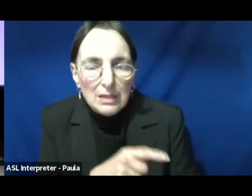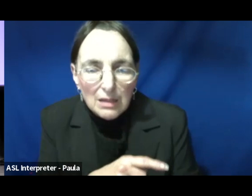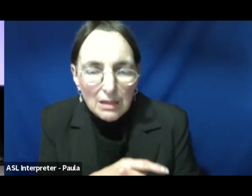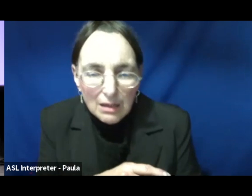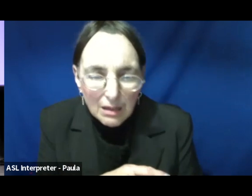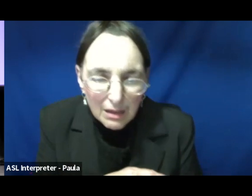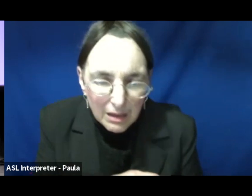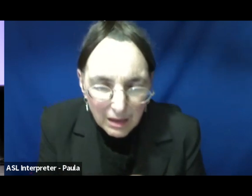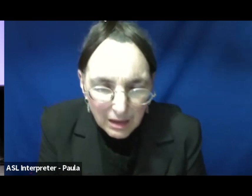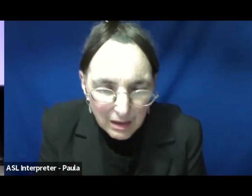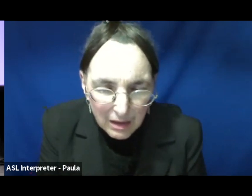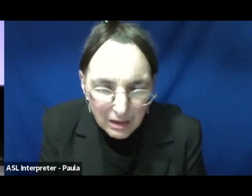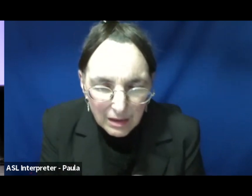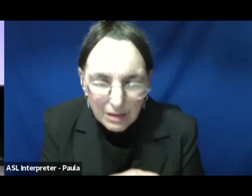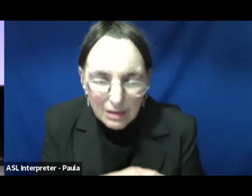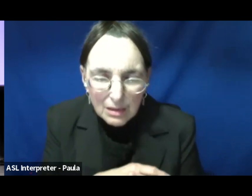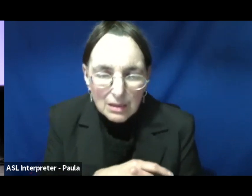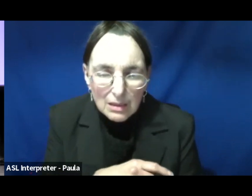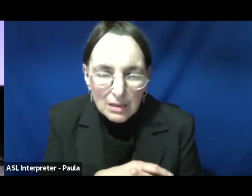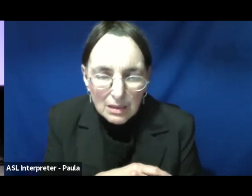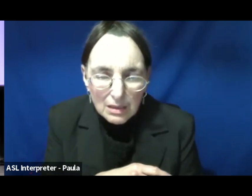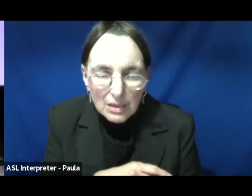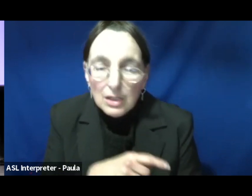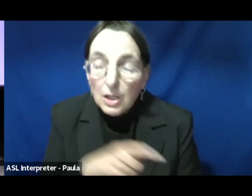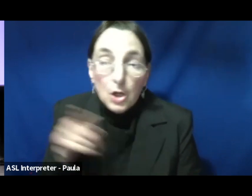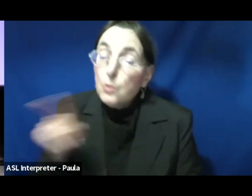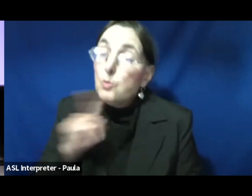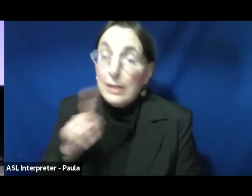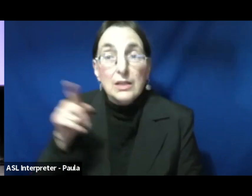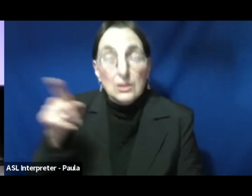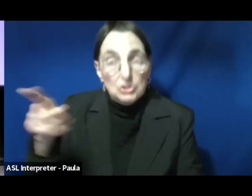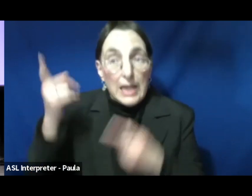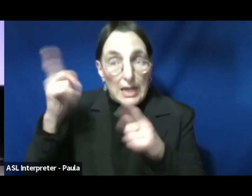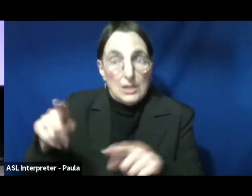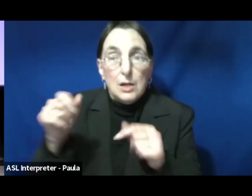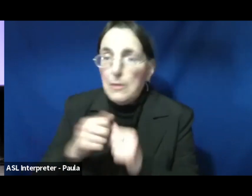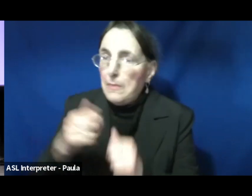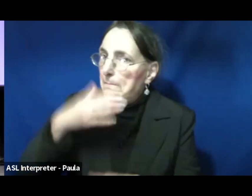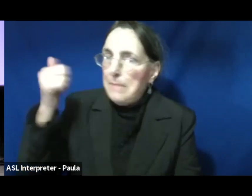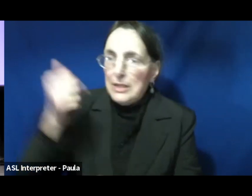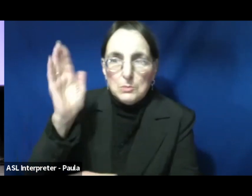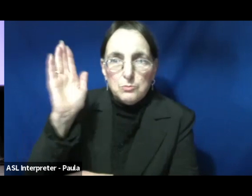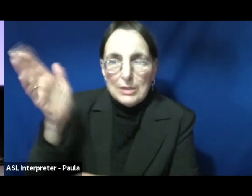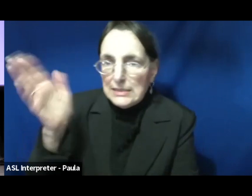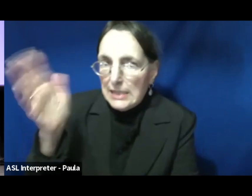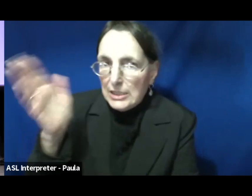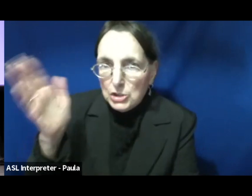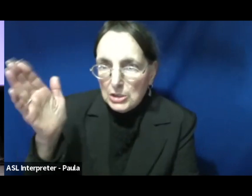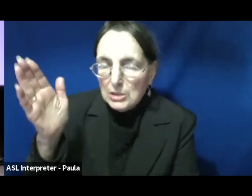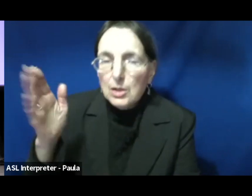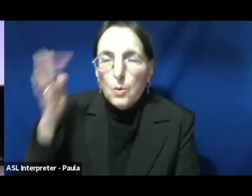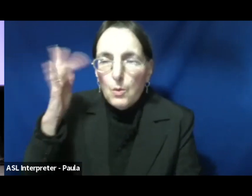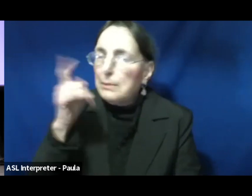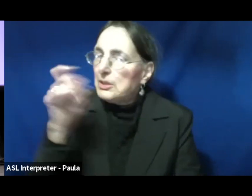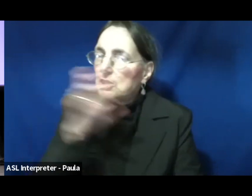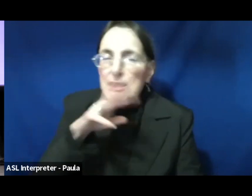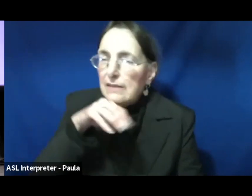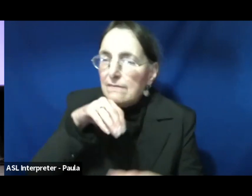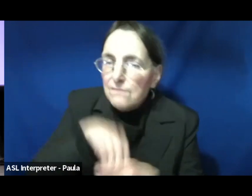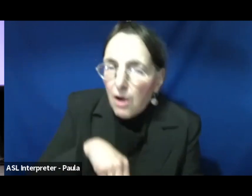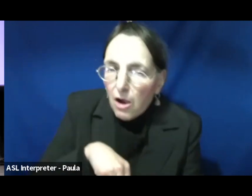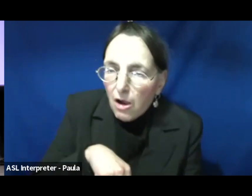actually, she had the best presentation because she's been involved with all of this research with